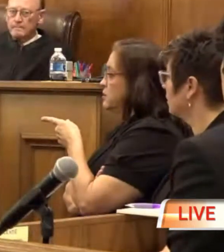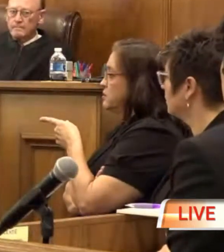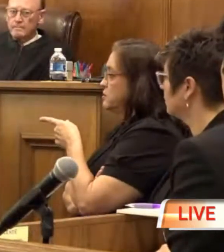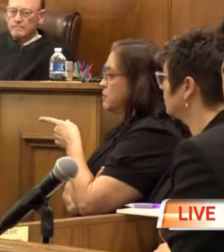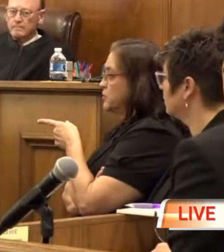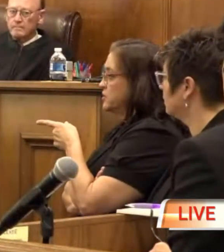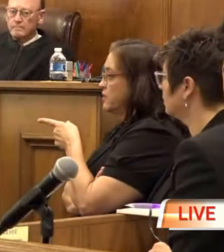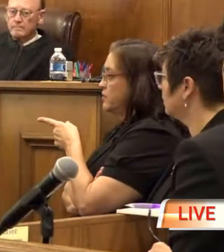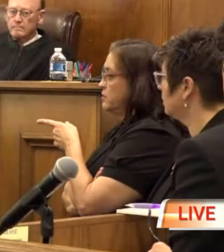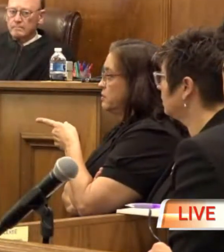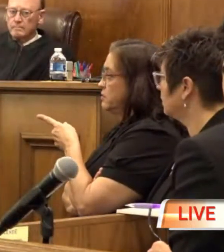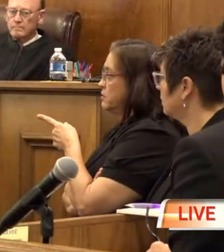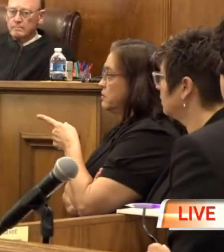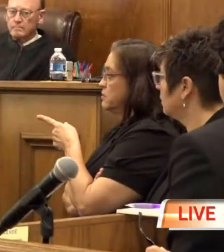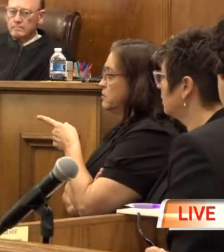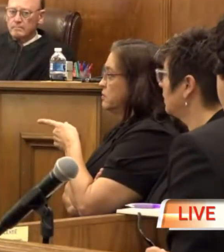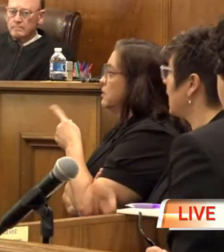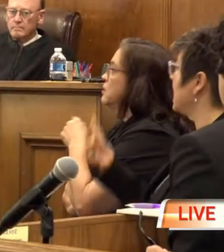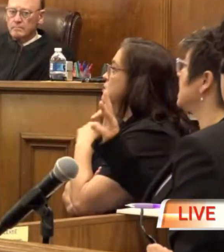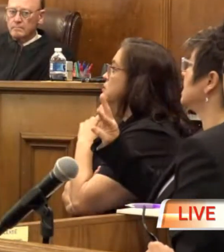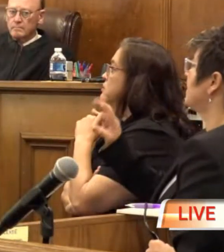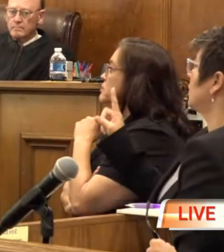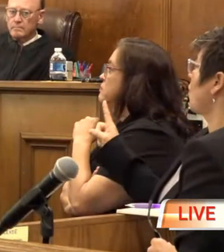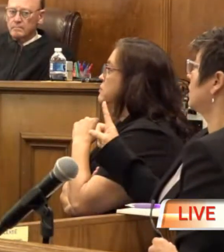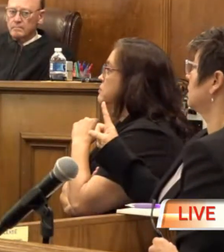This is number 7. 71.